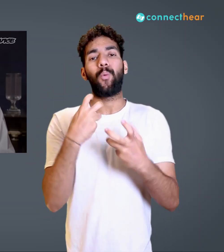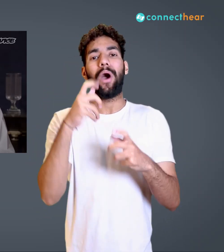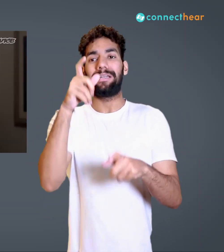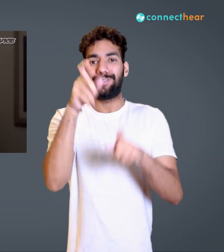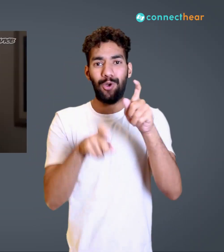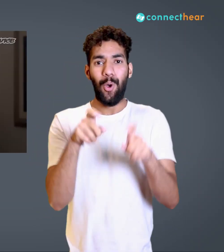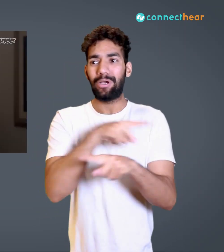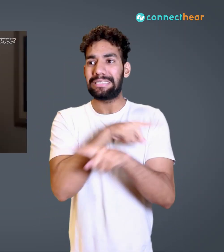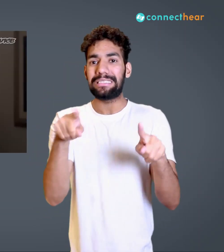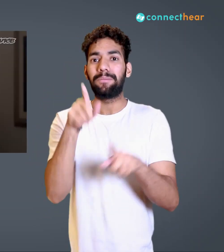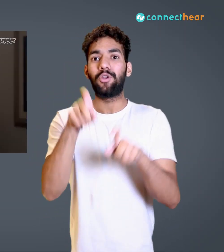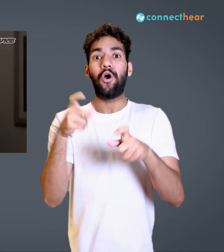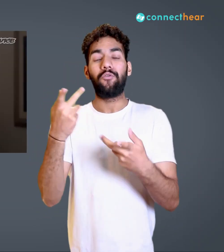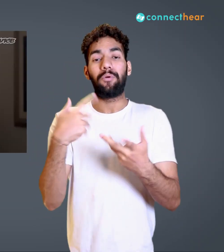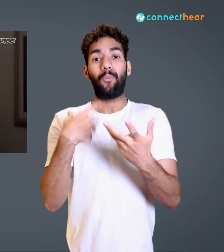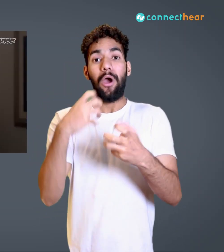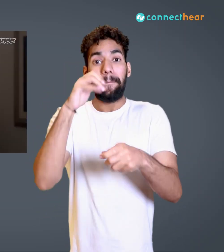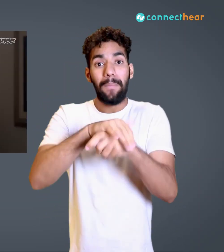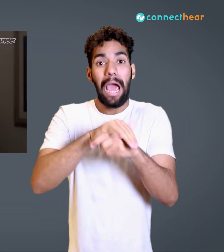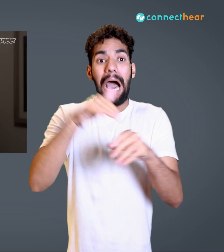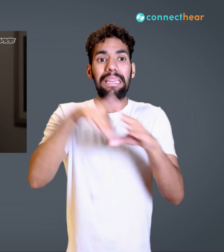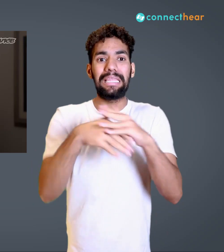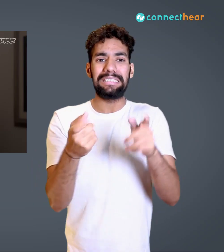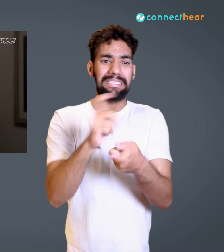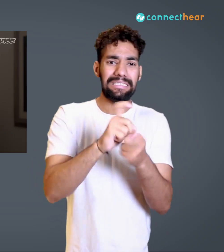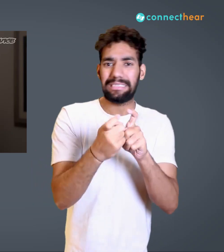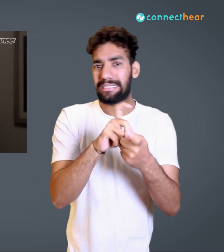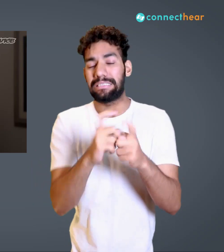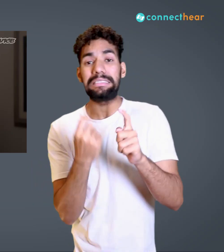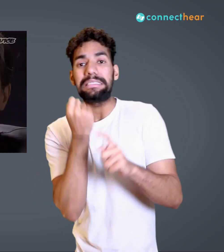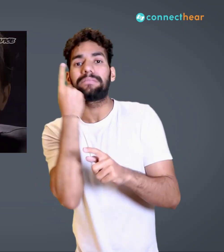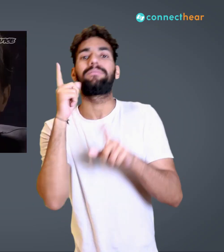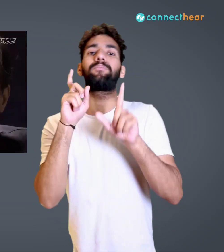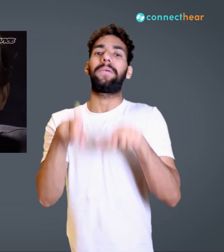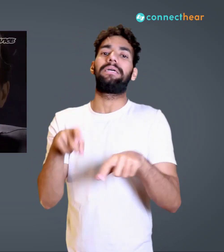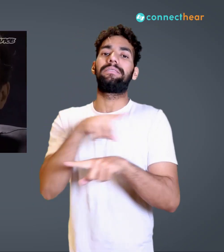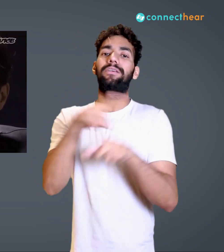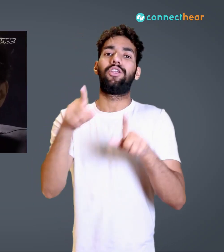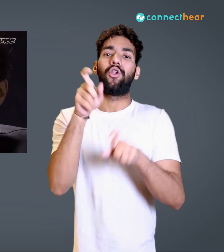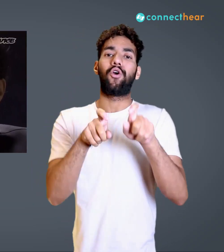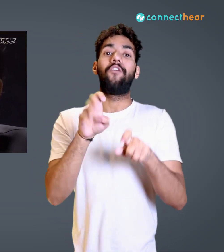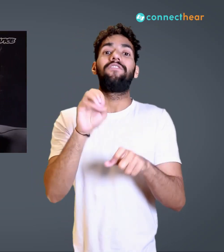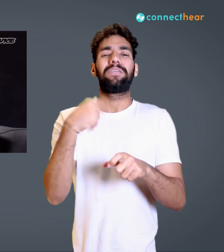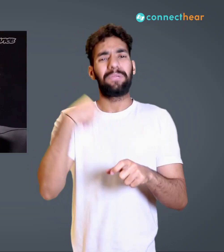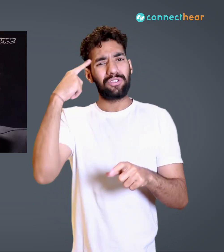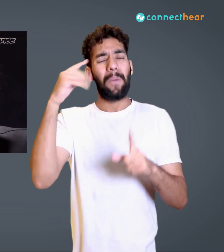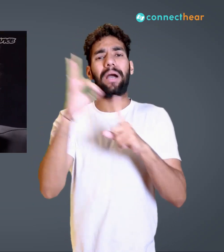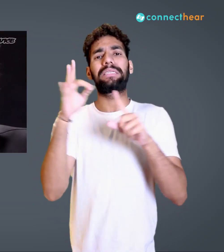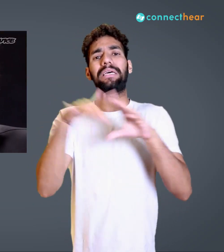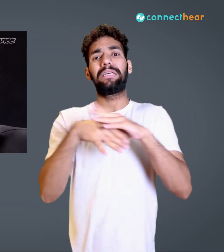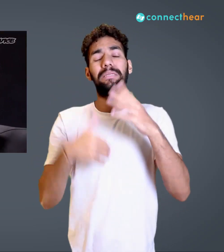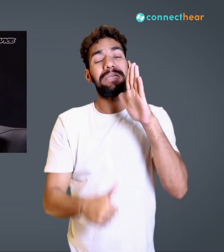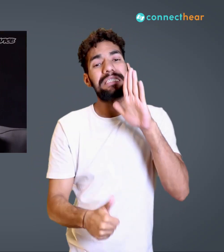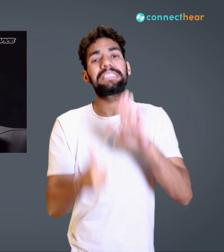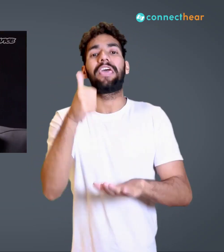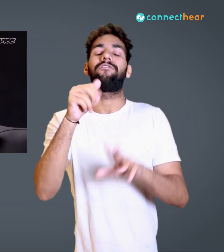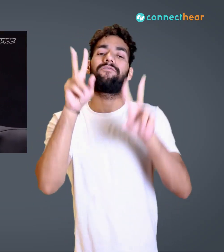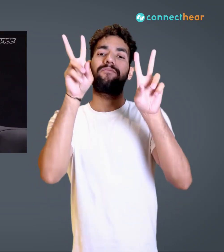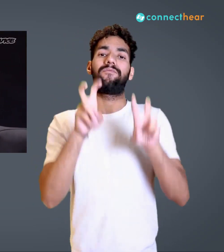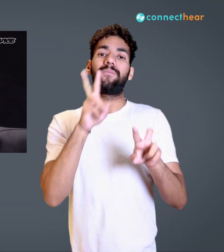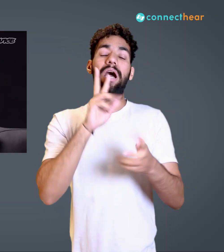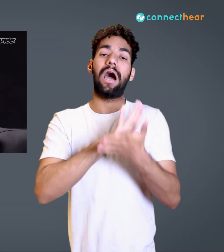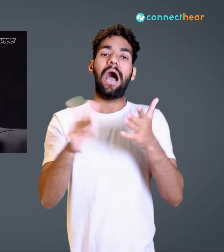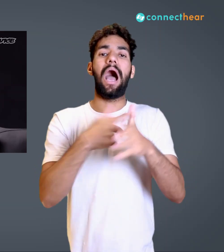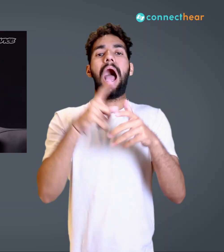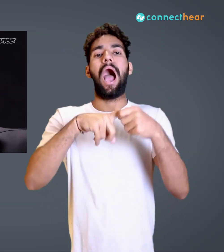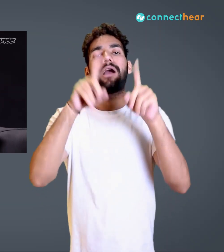my people being politically aware, understanding what true freedom is. The demand in Pakistan is for real freedom, which means justice, which